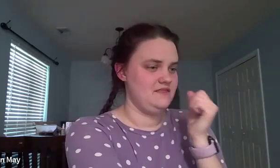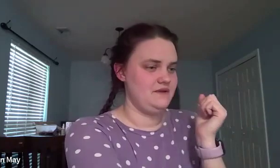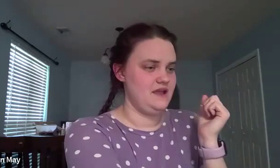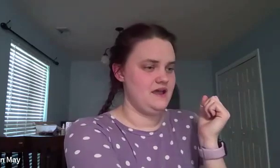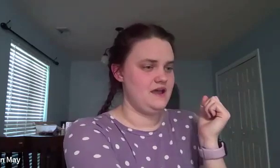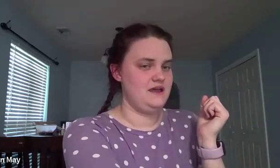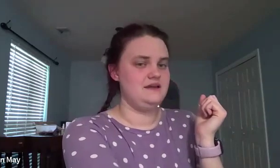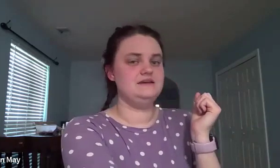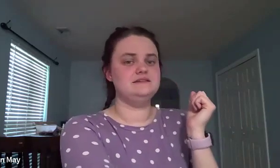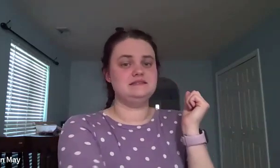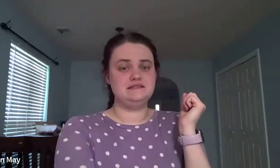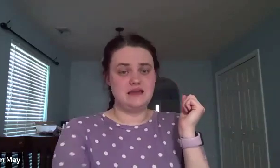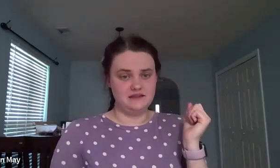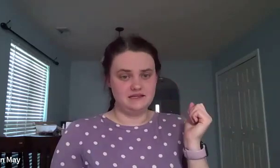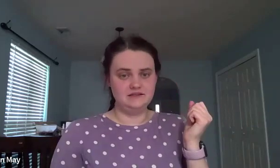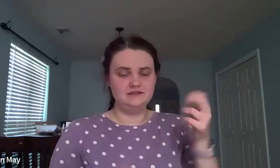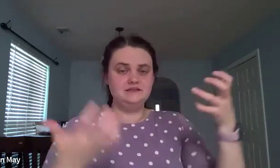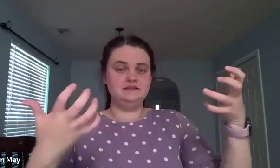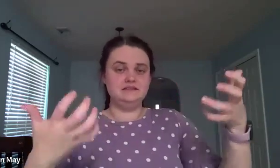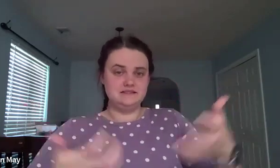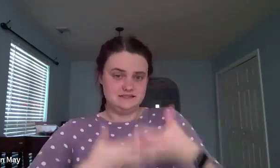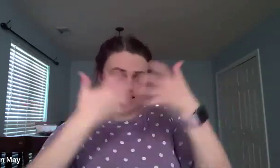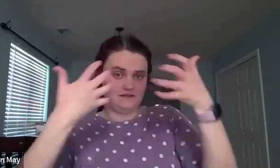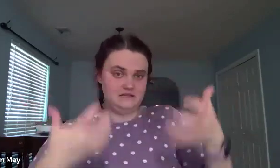Then we had salad.